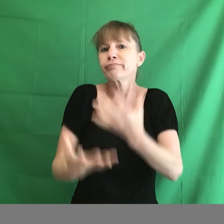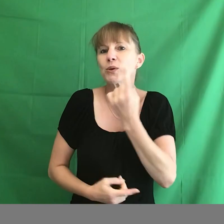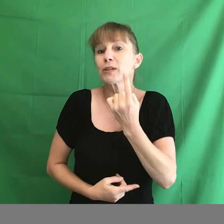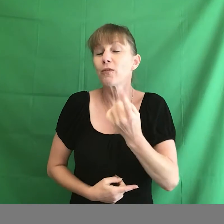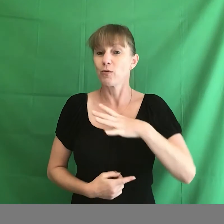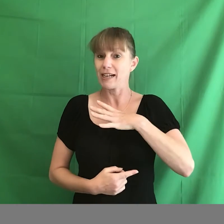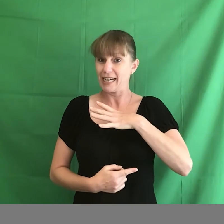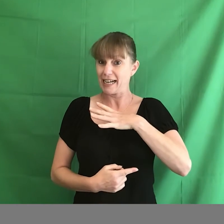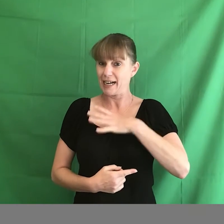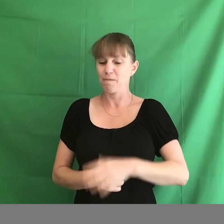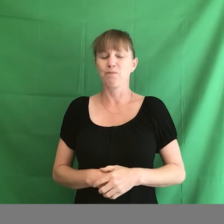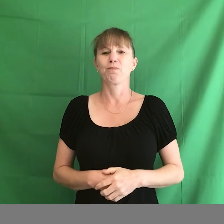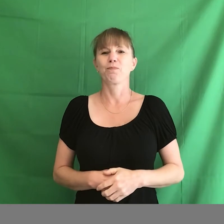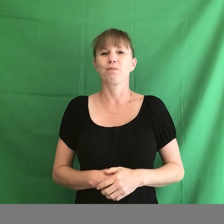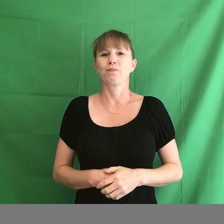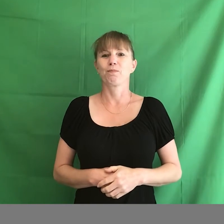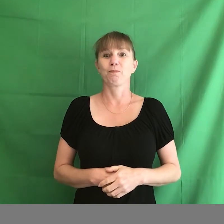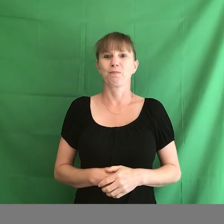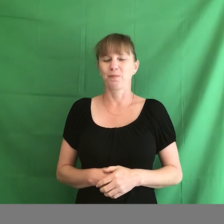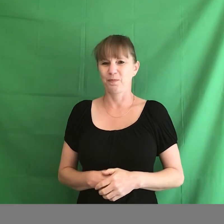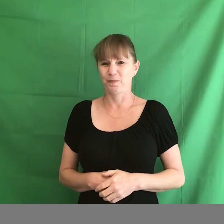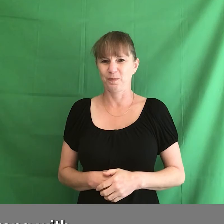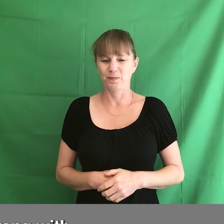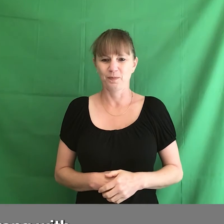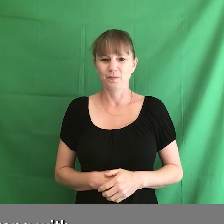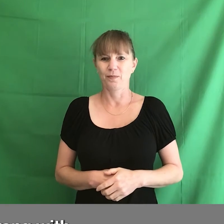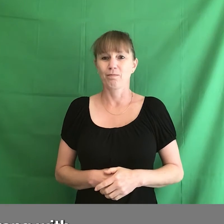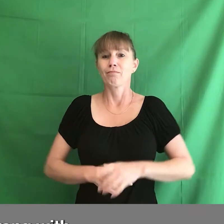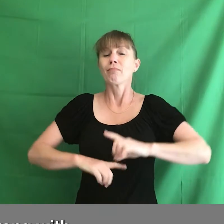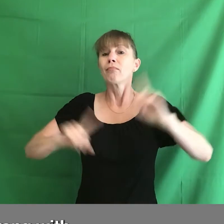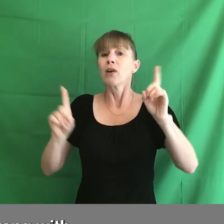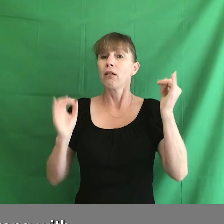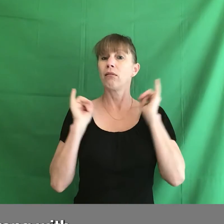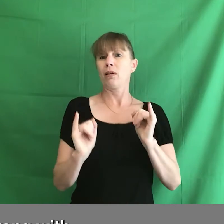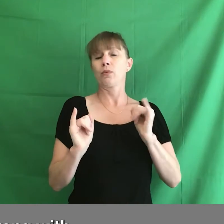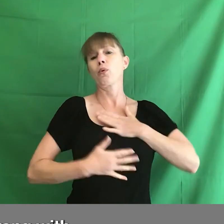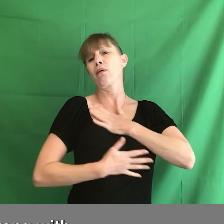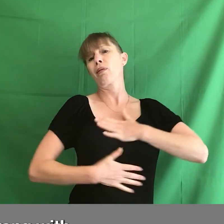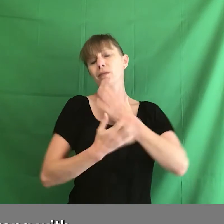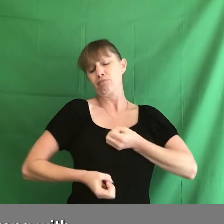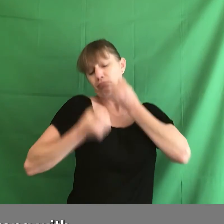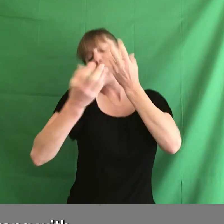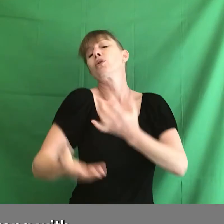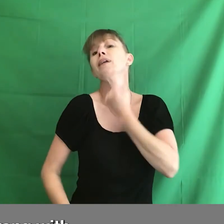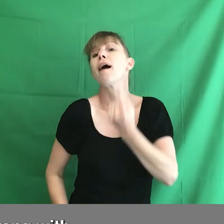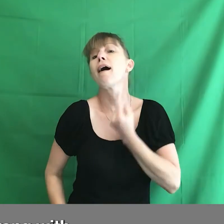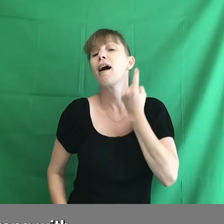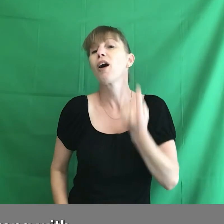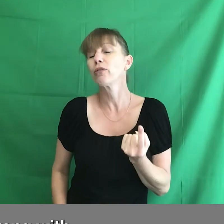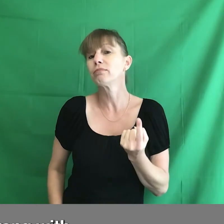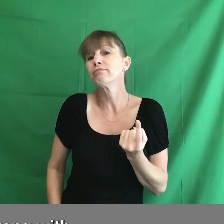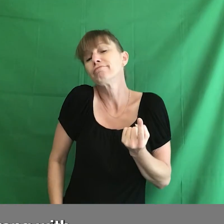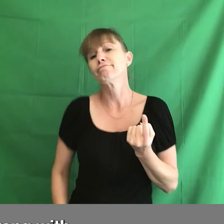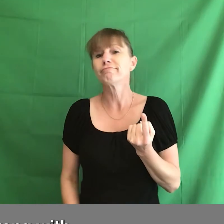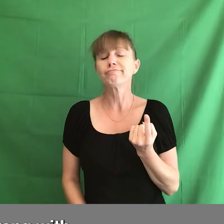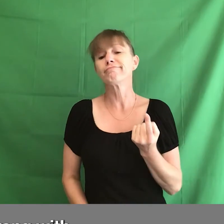yourself? Are you ready? Here we go. What could be wrong with expressing